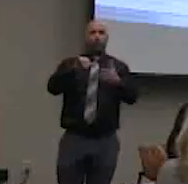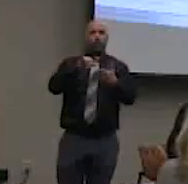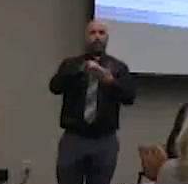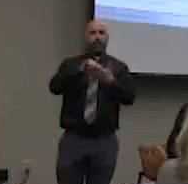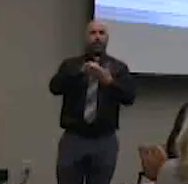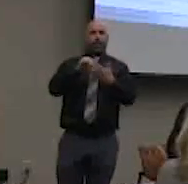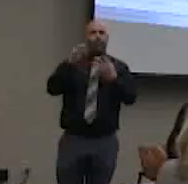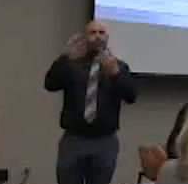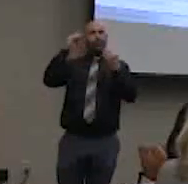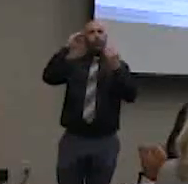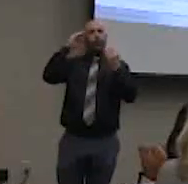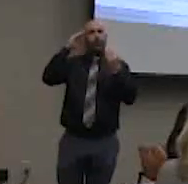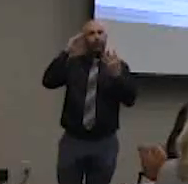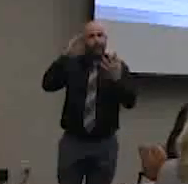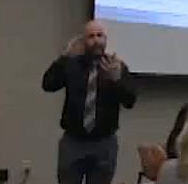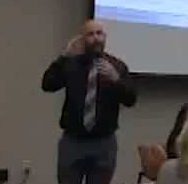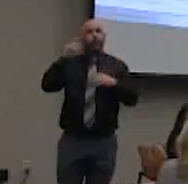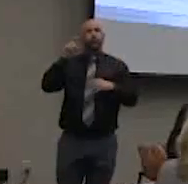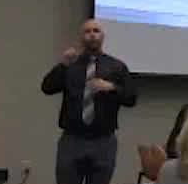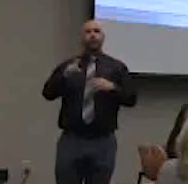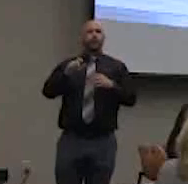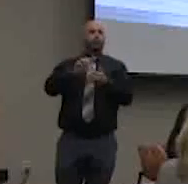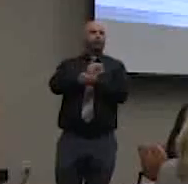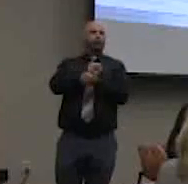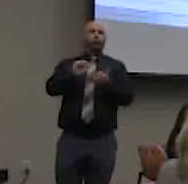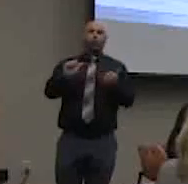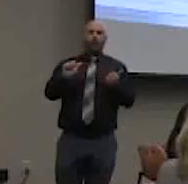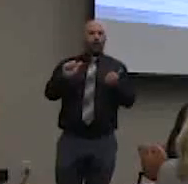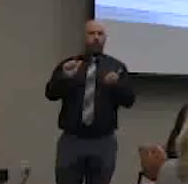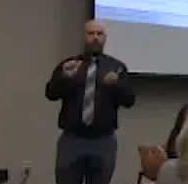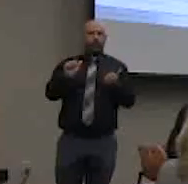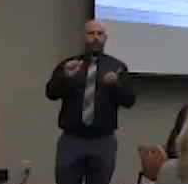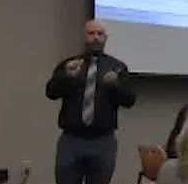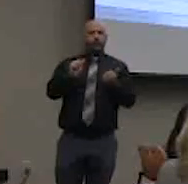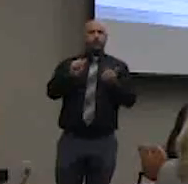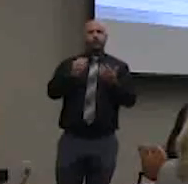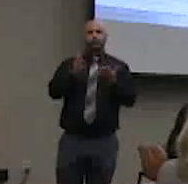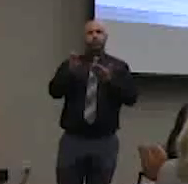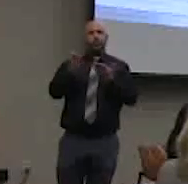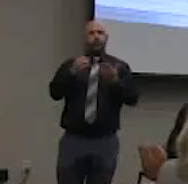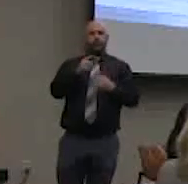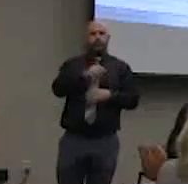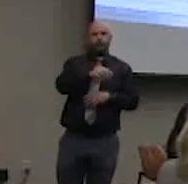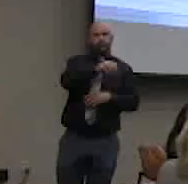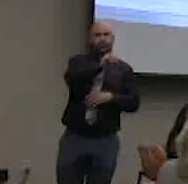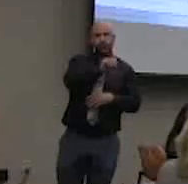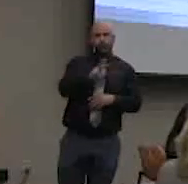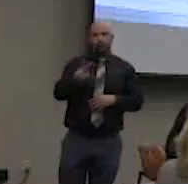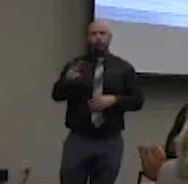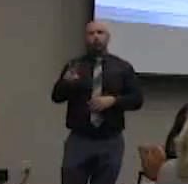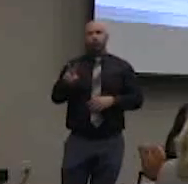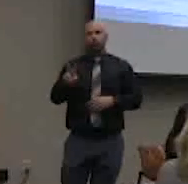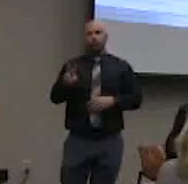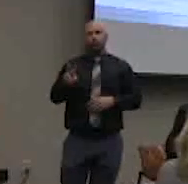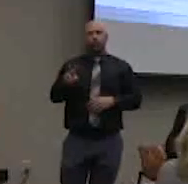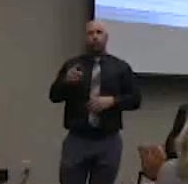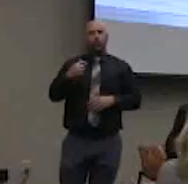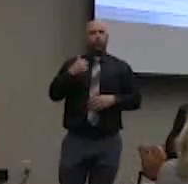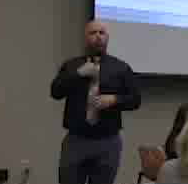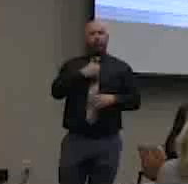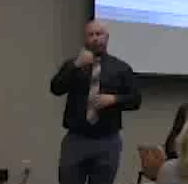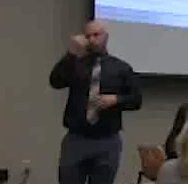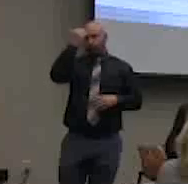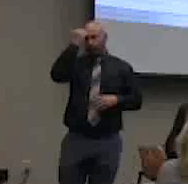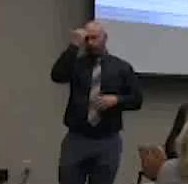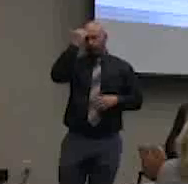service for 0 to 2, which is already a space we don't have enough challenges. And so we are acutely aware of the need to make sure, when I say the